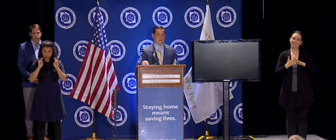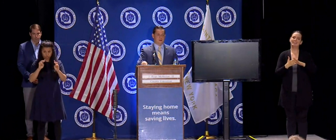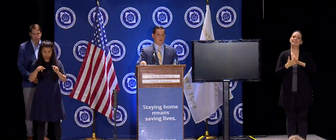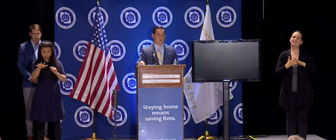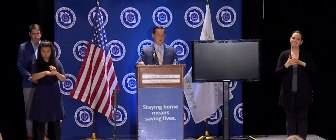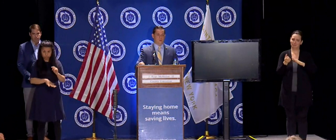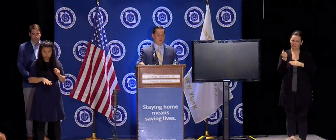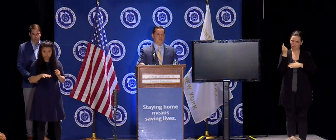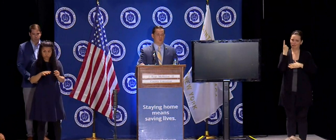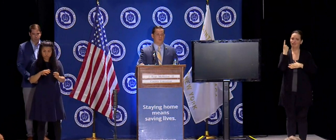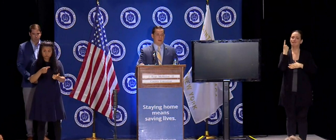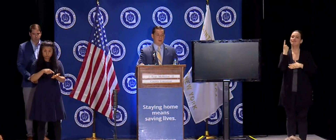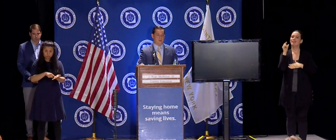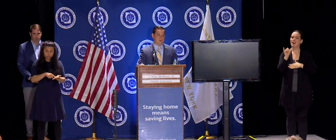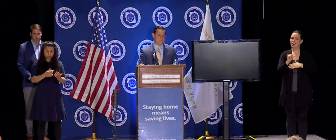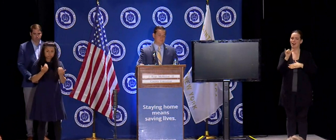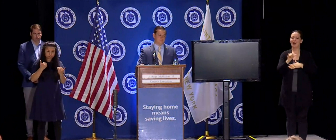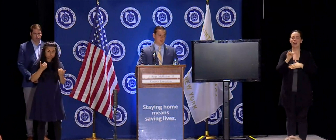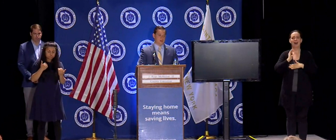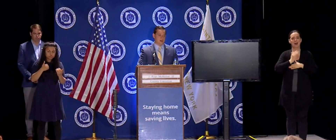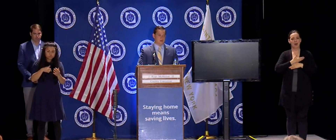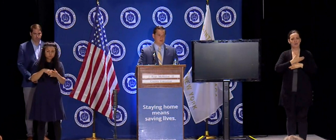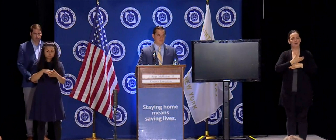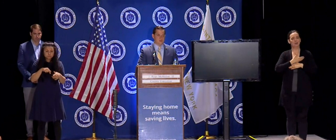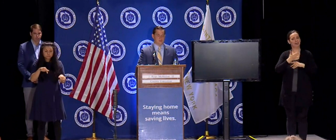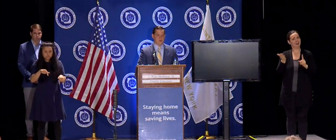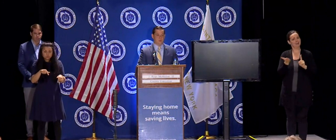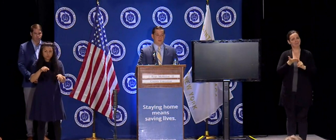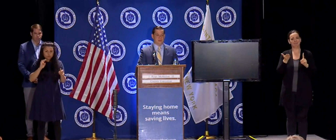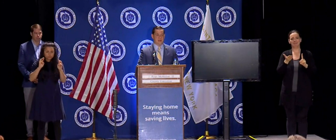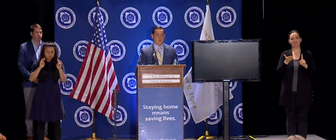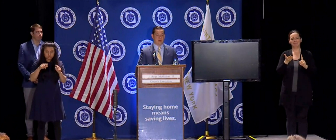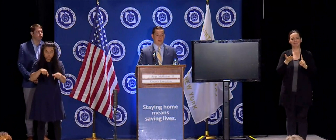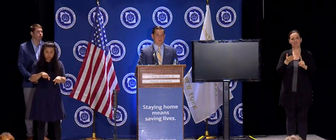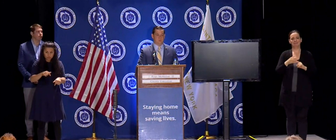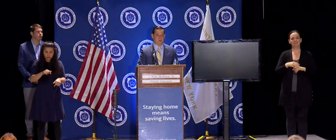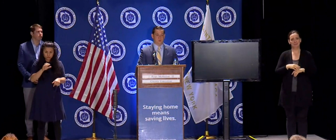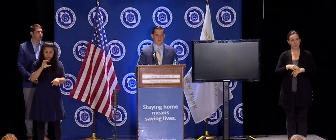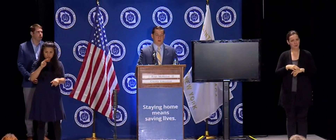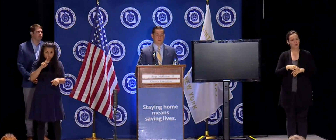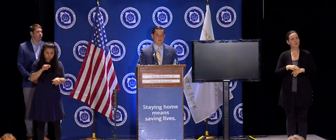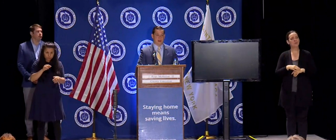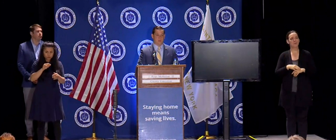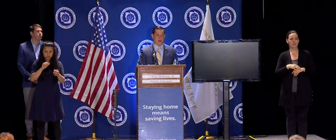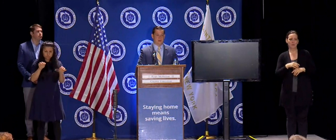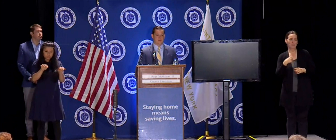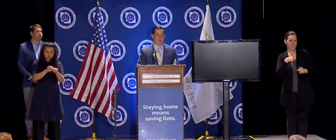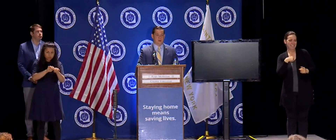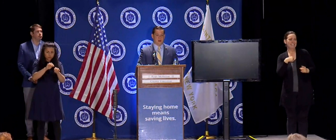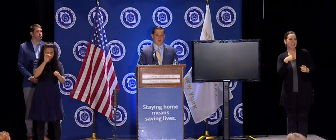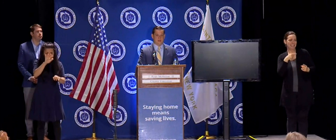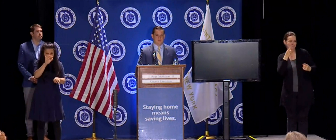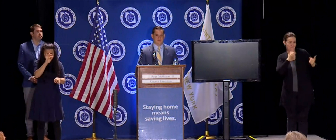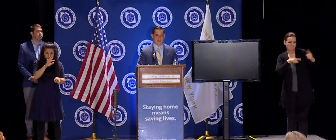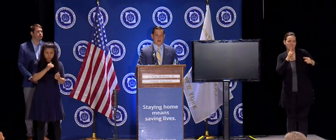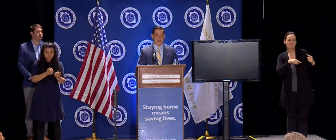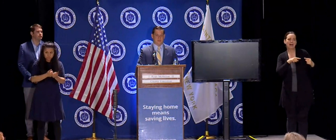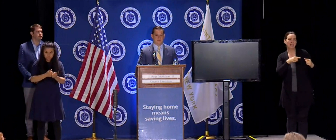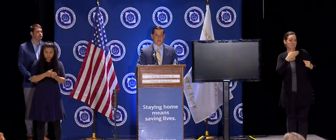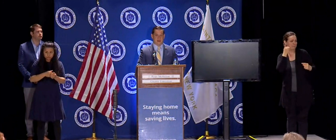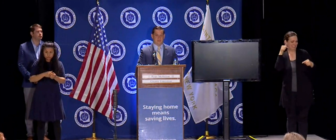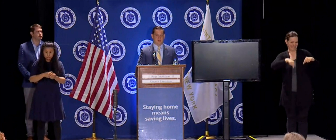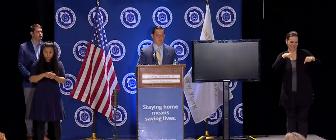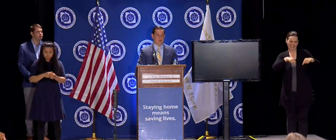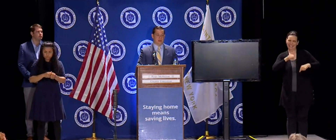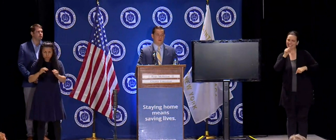understand the pitch we make. And then if we hit the timeline, which was an aggressive timeline, I